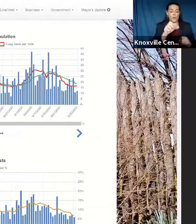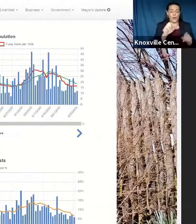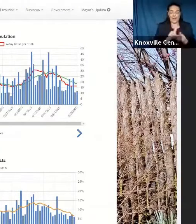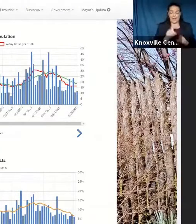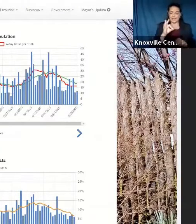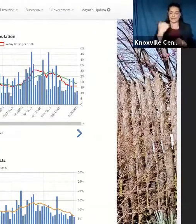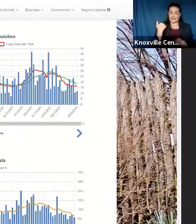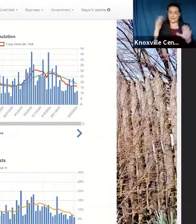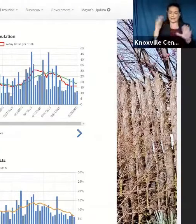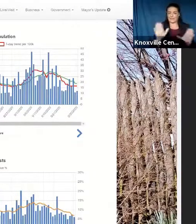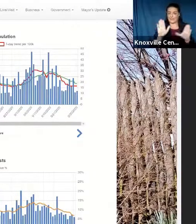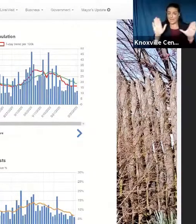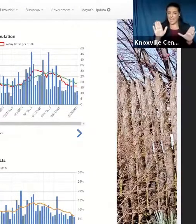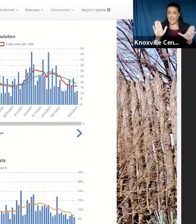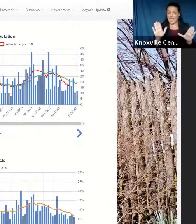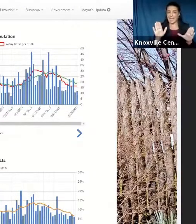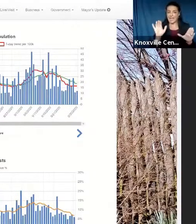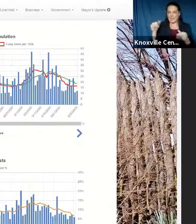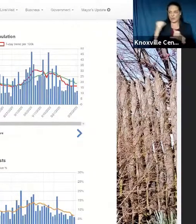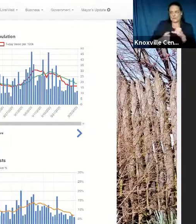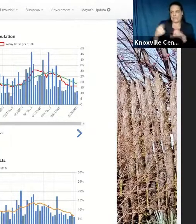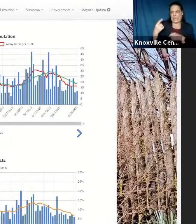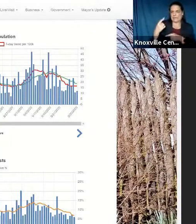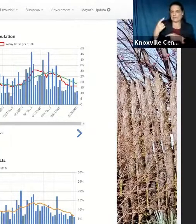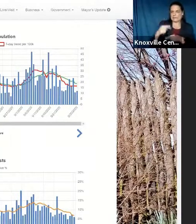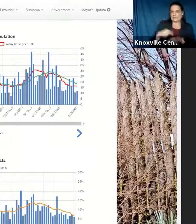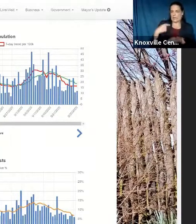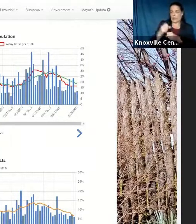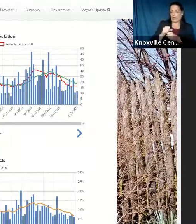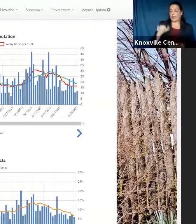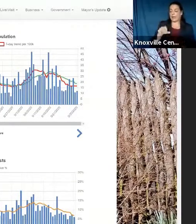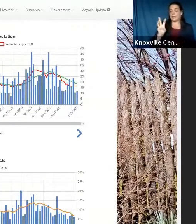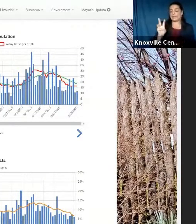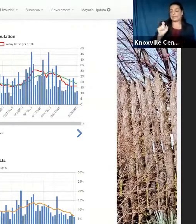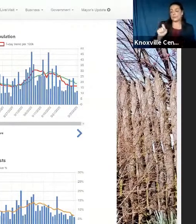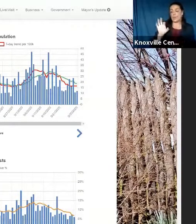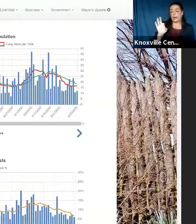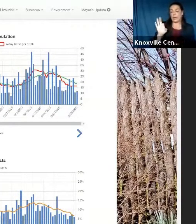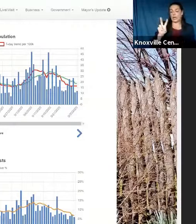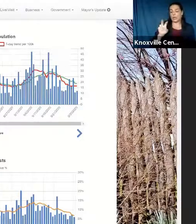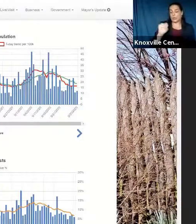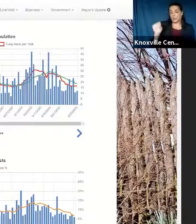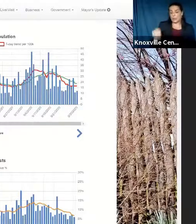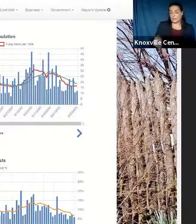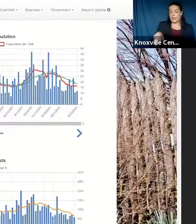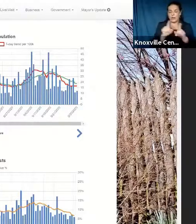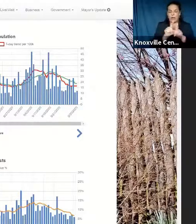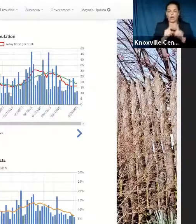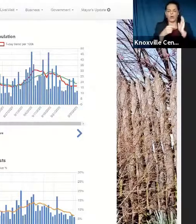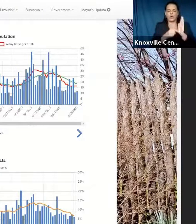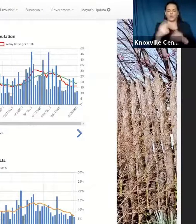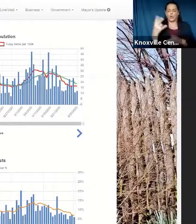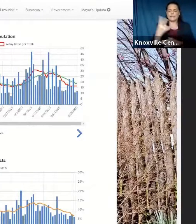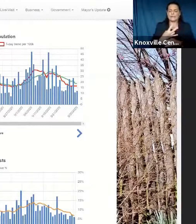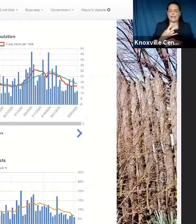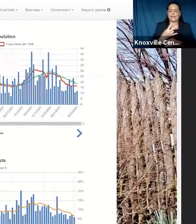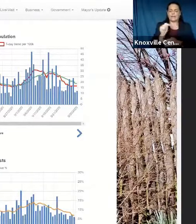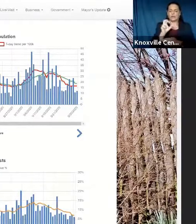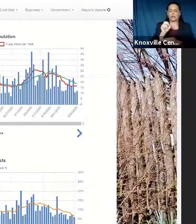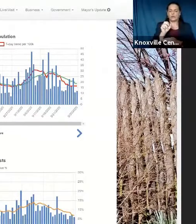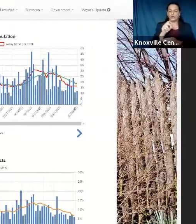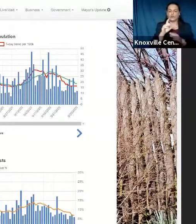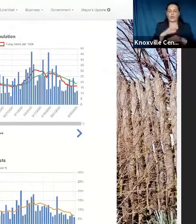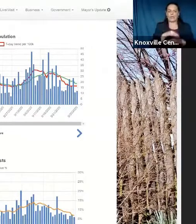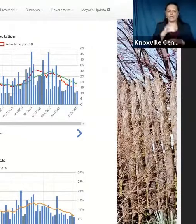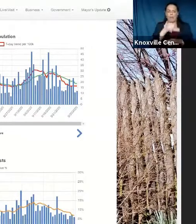which was the last date we had it for when we built the graph, was 6.92%. We also depict a 7-day trend line on this graph as